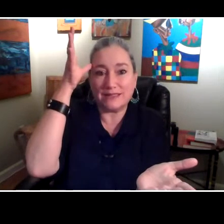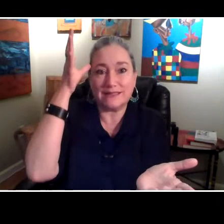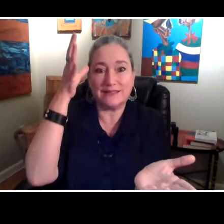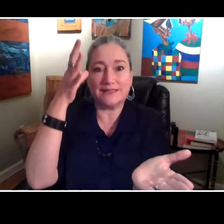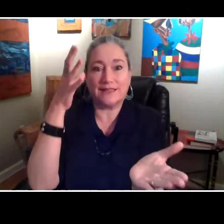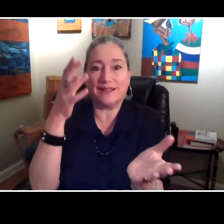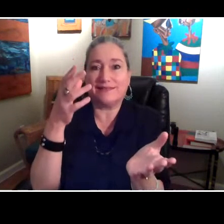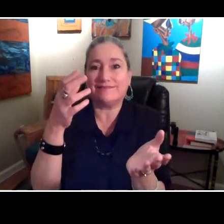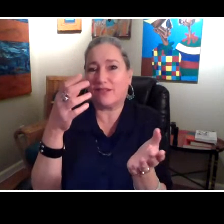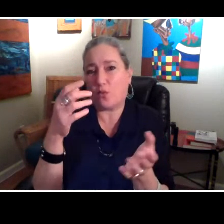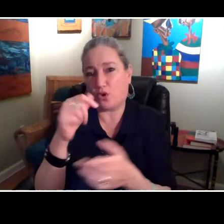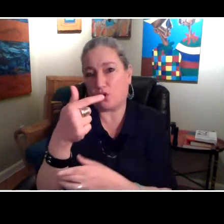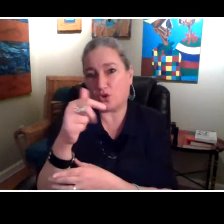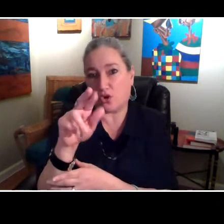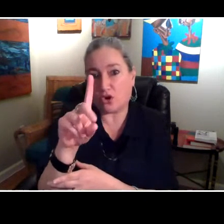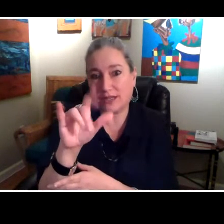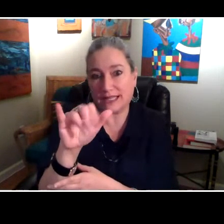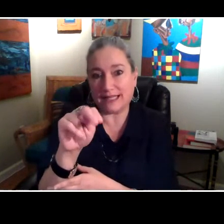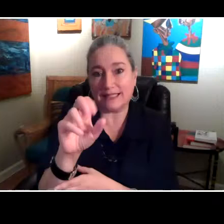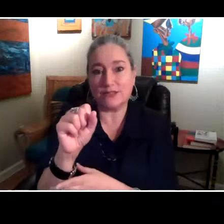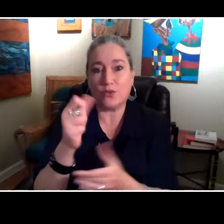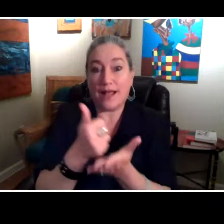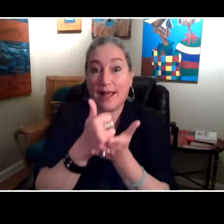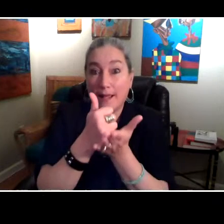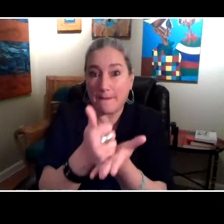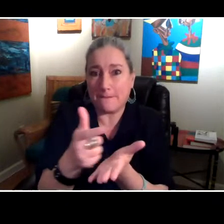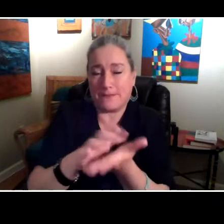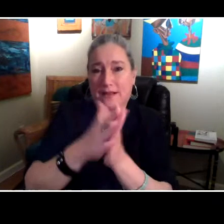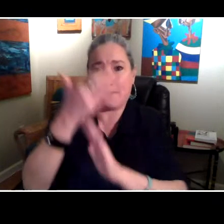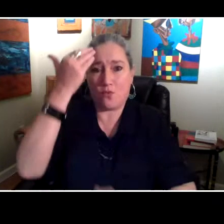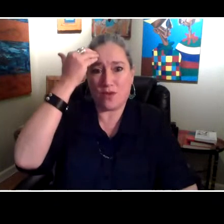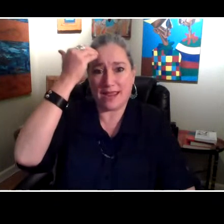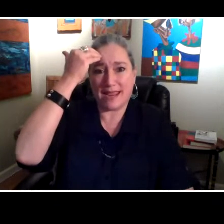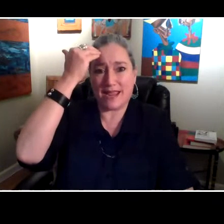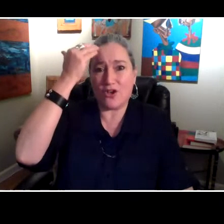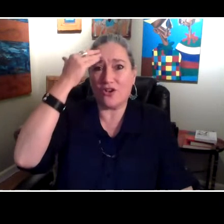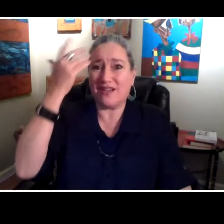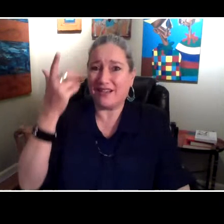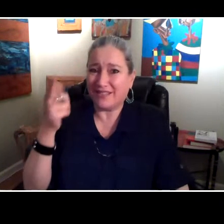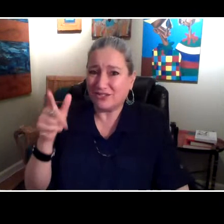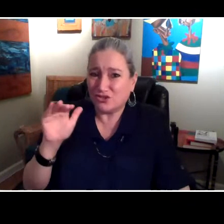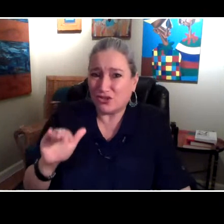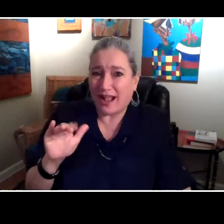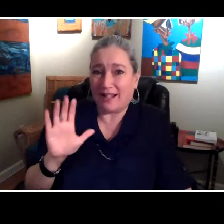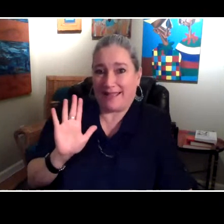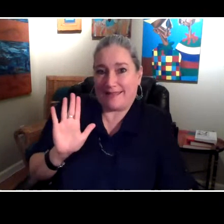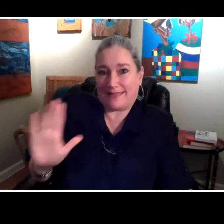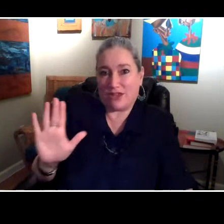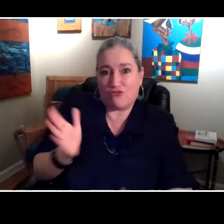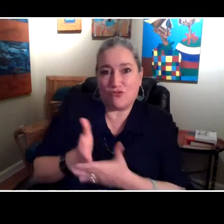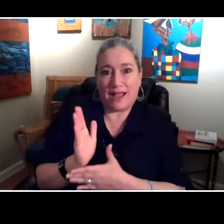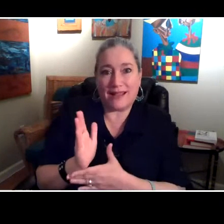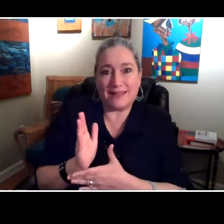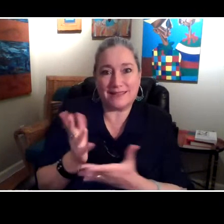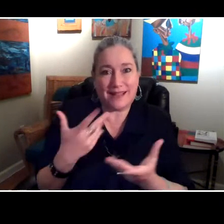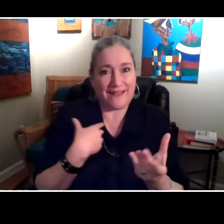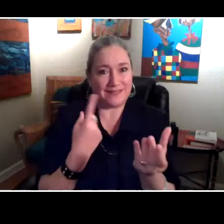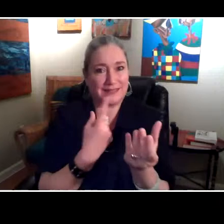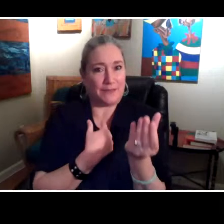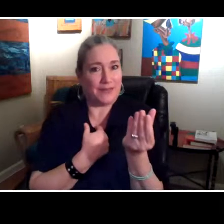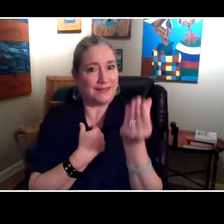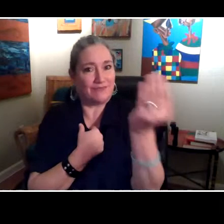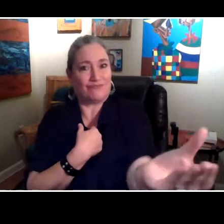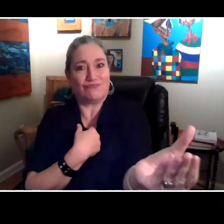reference book for parents and guardians. That this reference book could then help them be aware of their